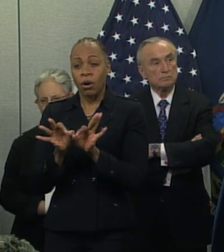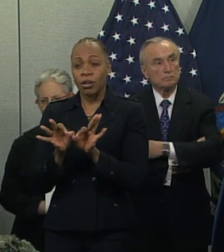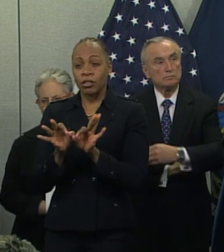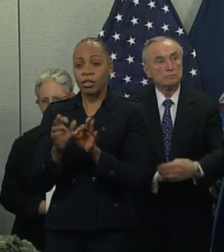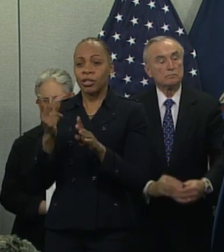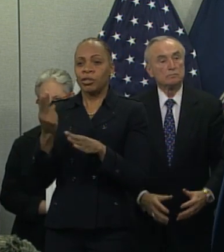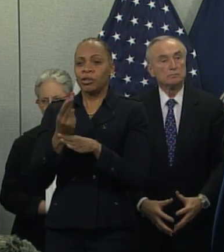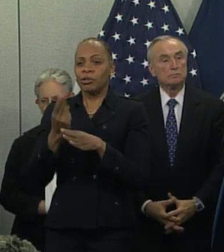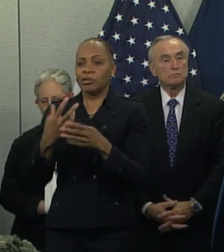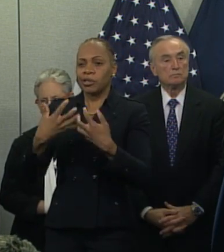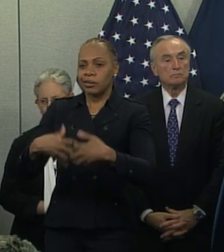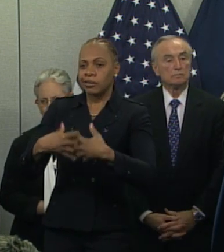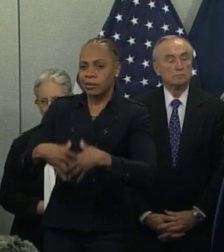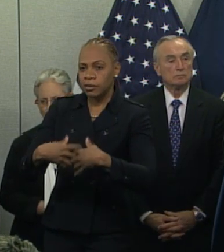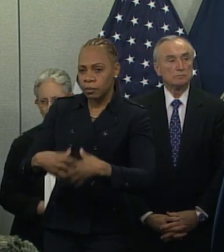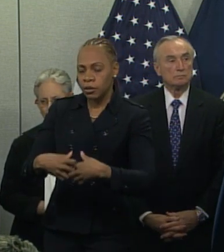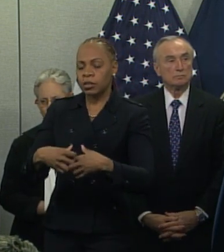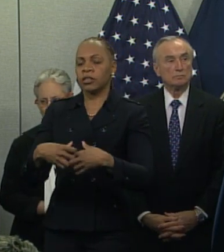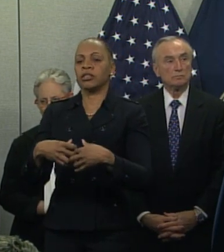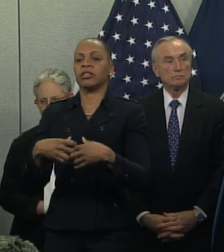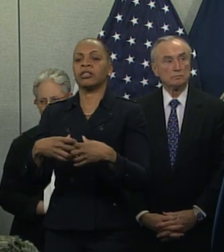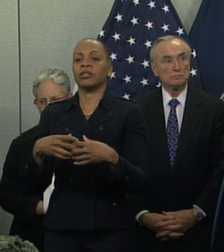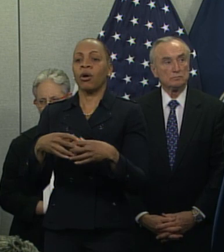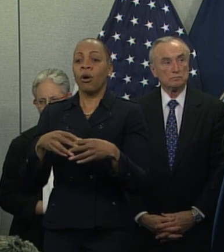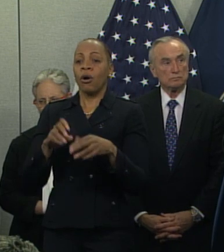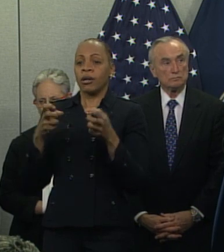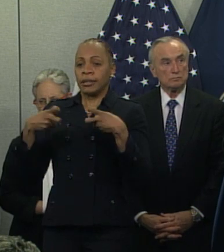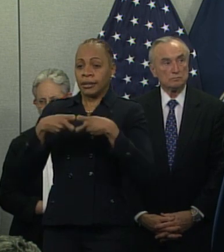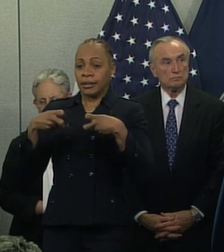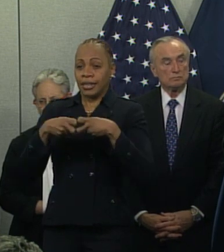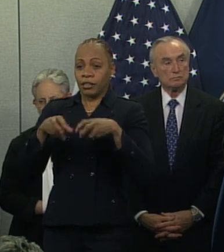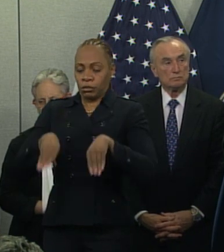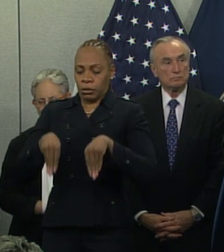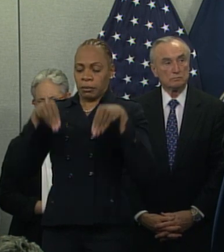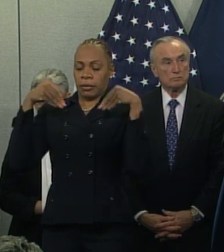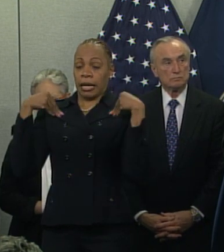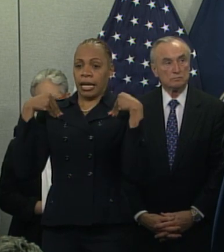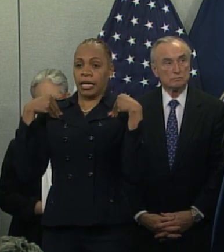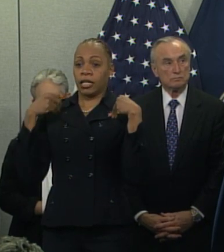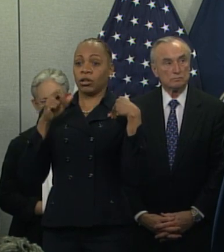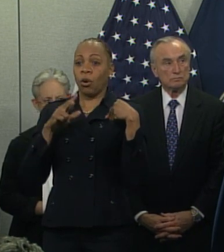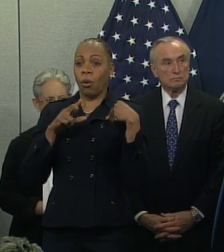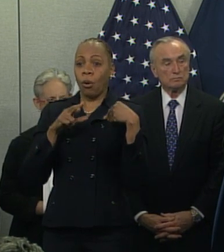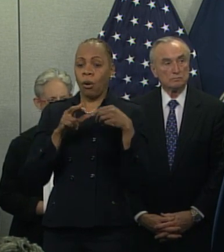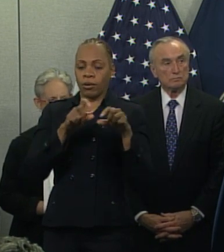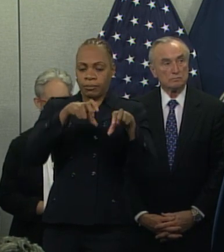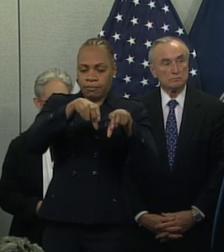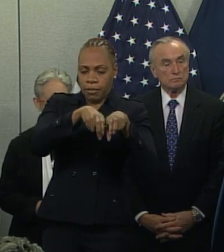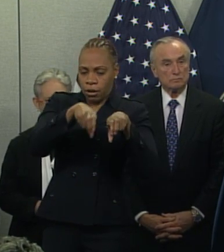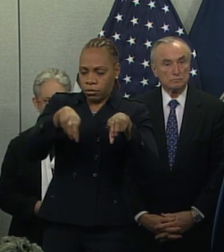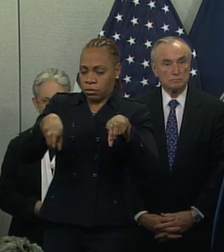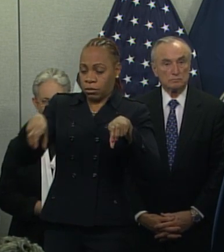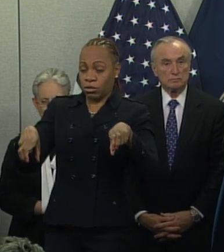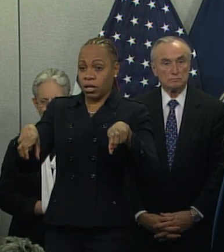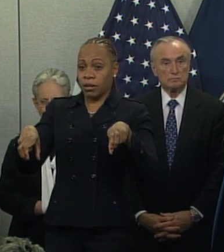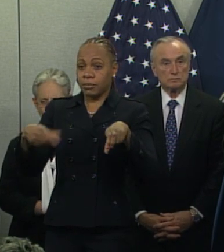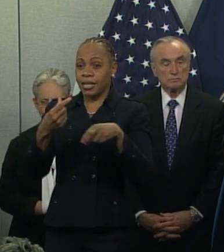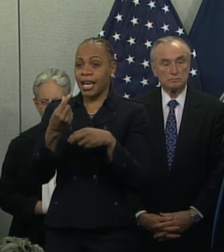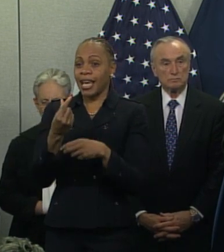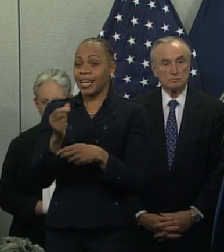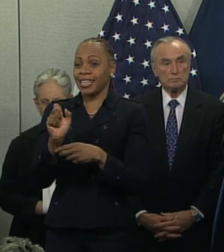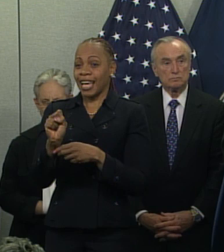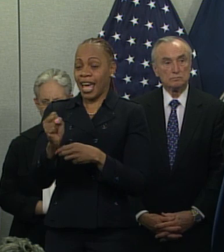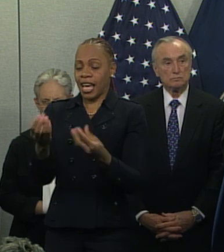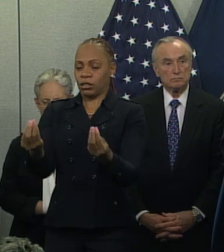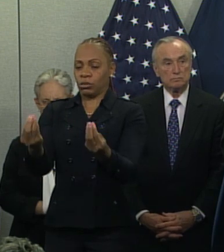and electric blankets, when it comes to the overloading of extension cords and power strips, or the use of gas ranges and ovens for